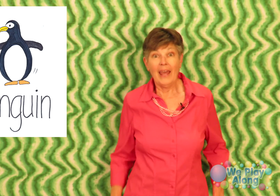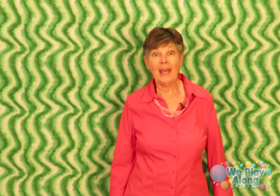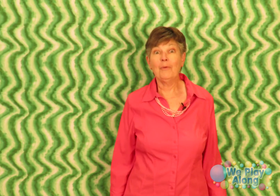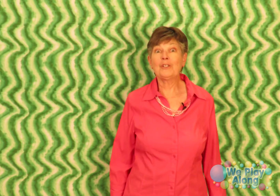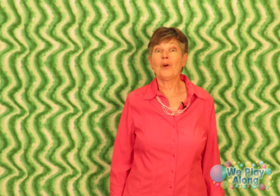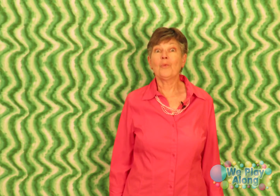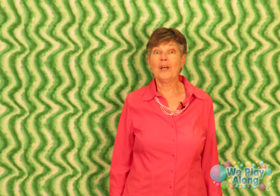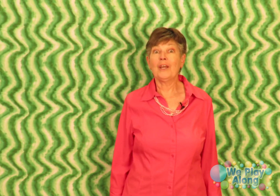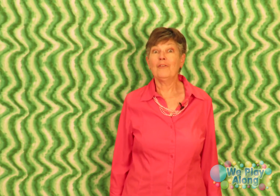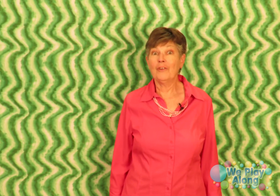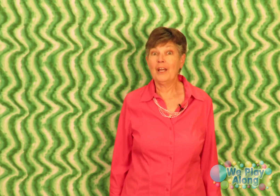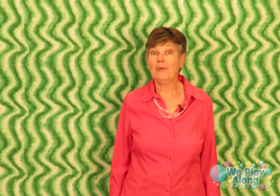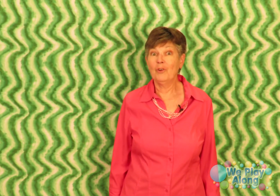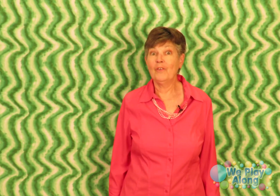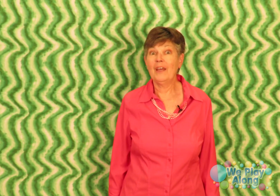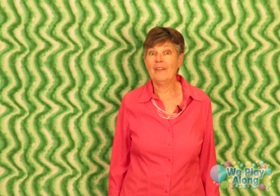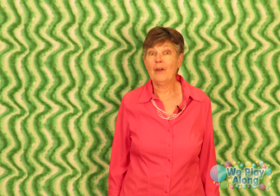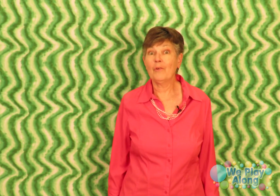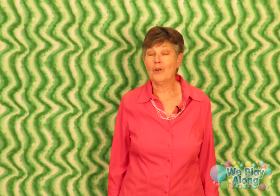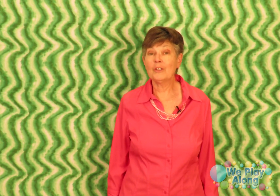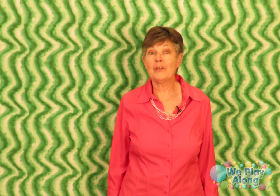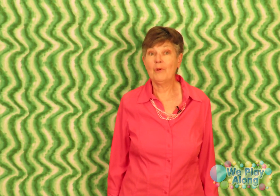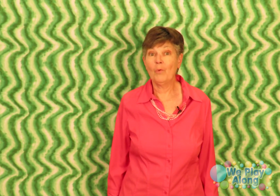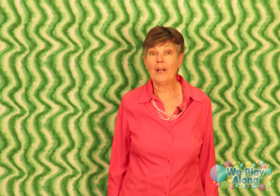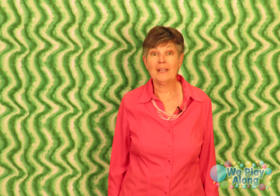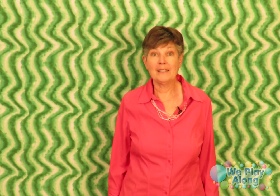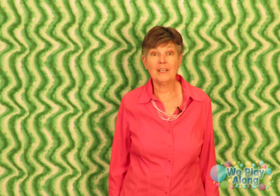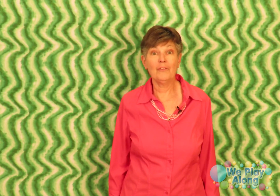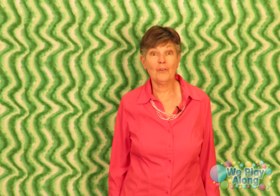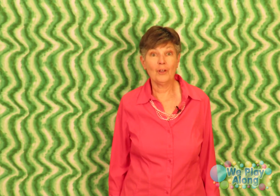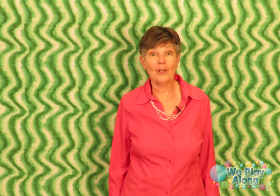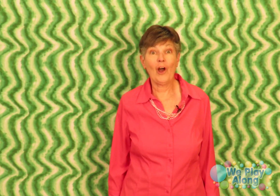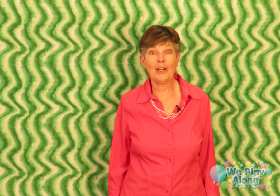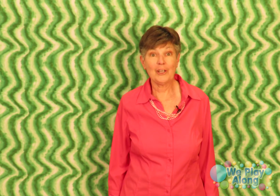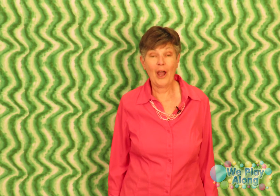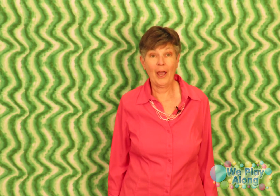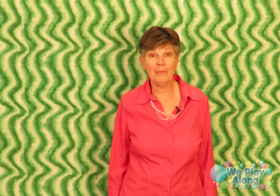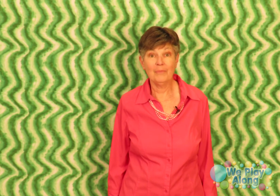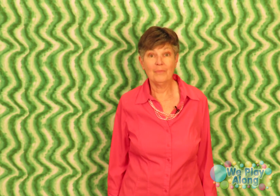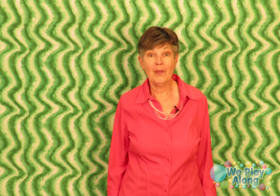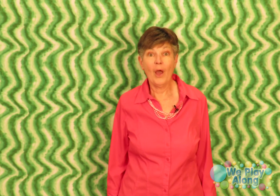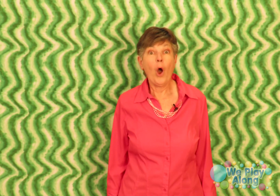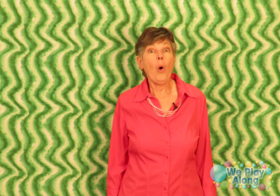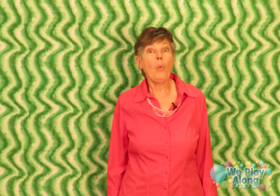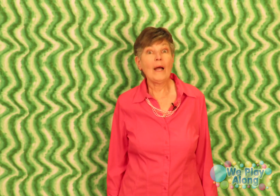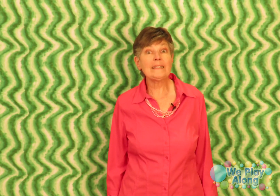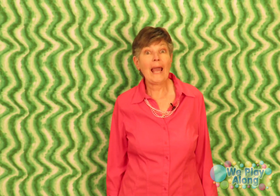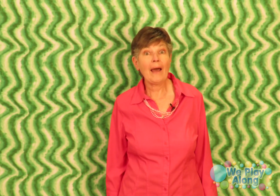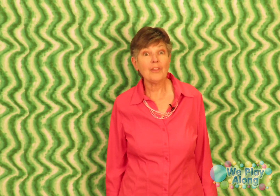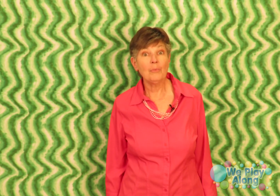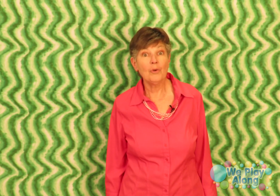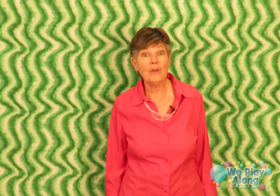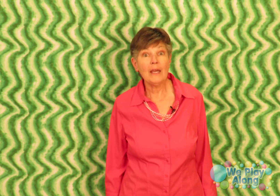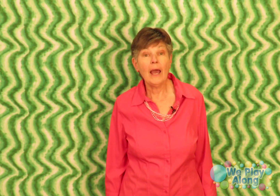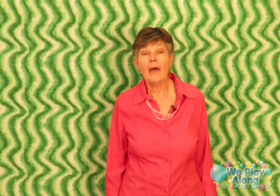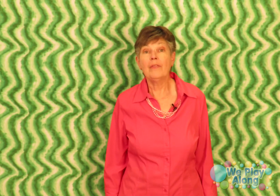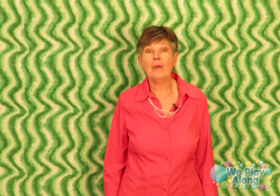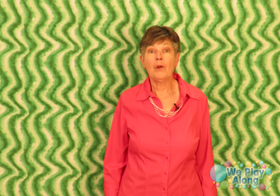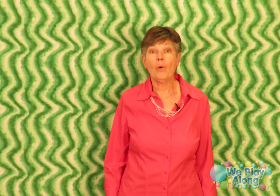it was a really funny movie, and girls had been wanting to see it for a long time. Once at the movie, they would